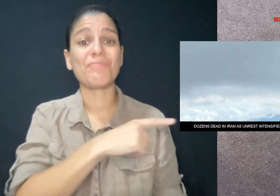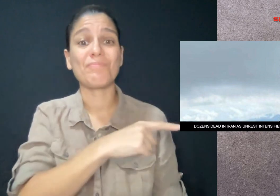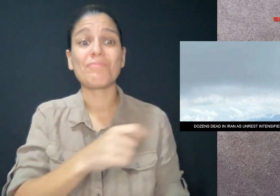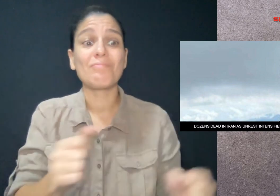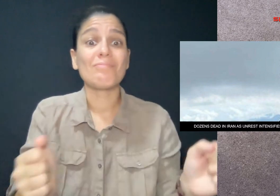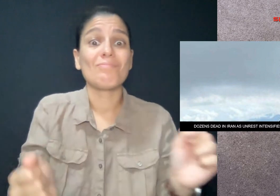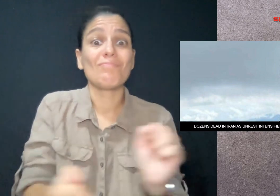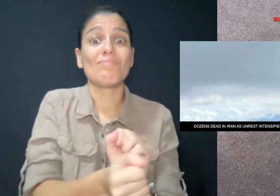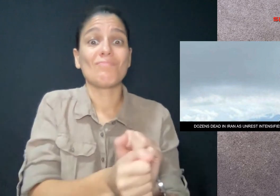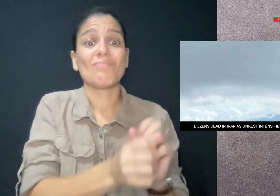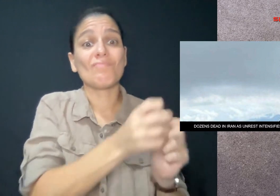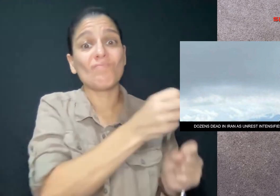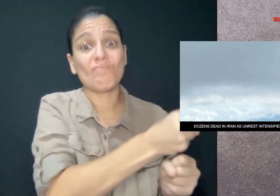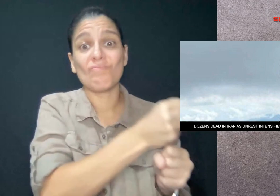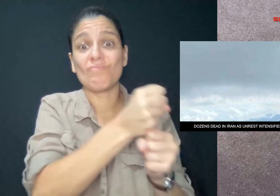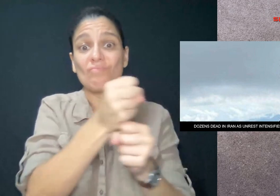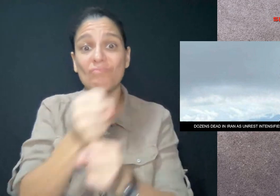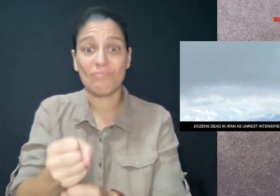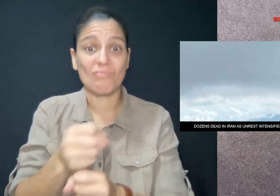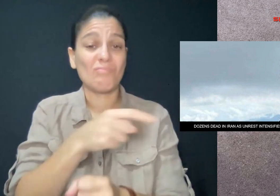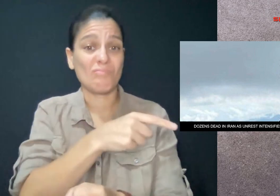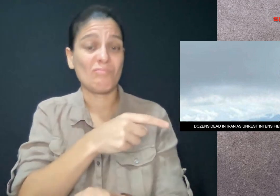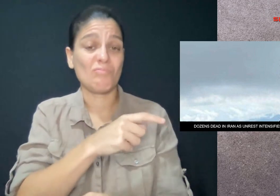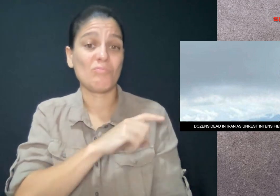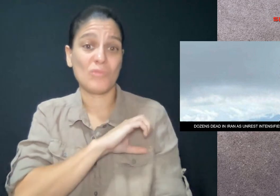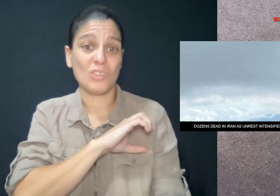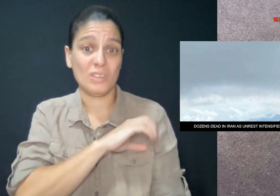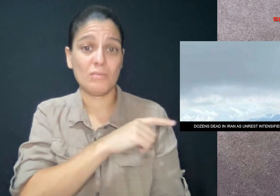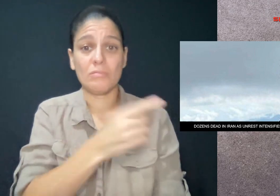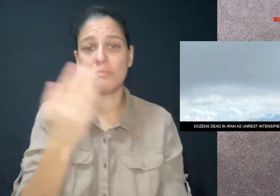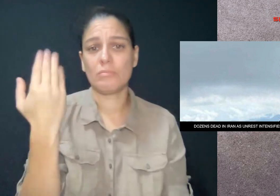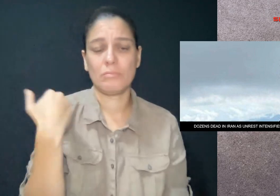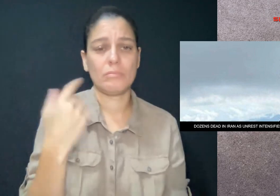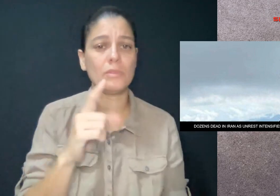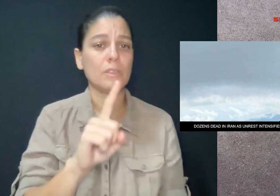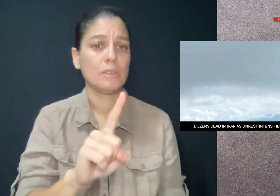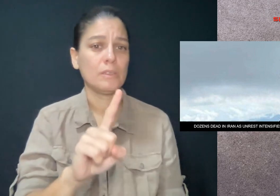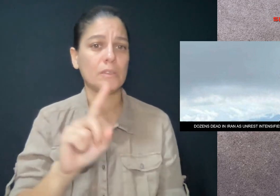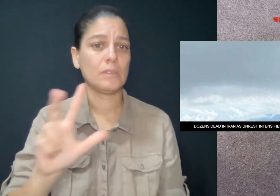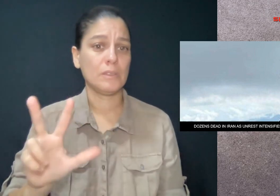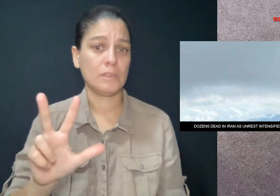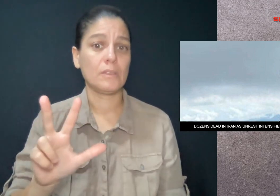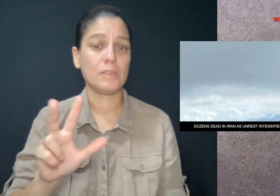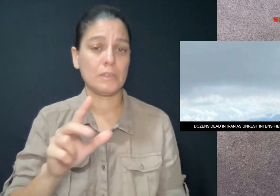She was stopped and detained by police on September 13th in Tehran.